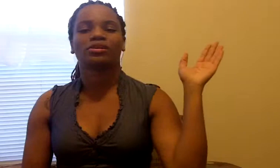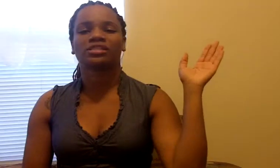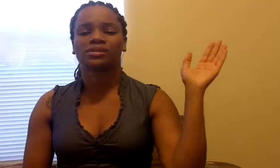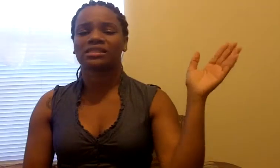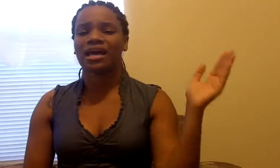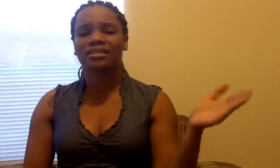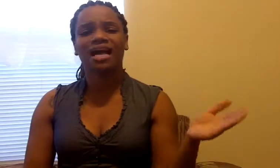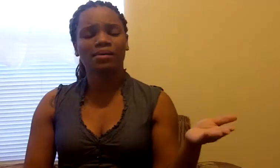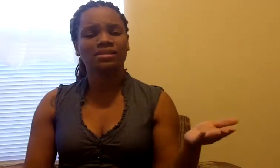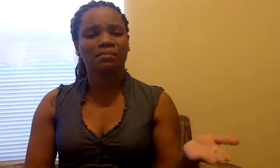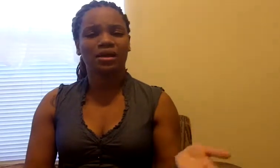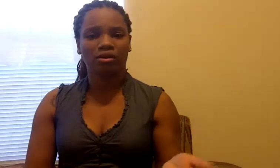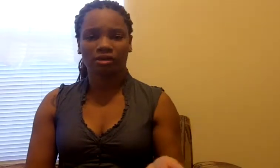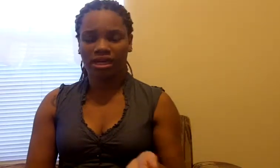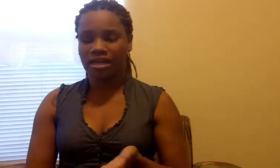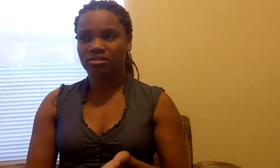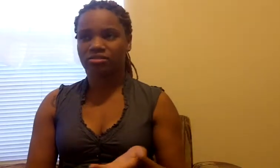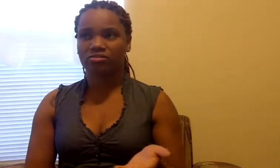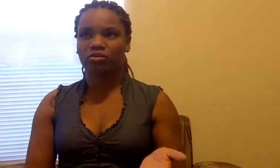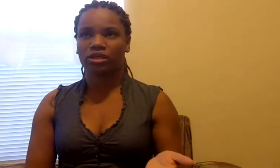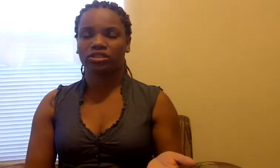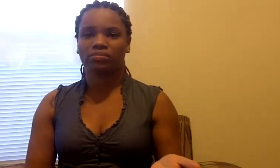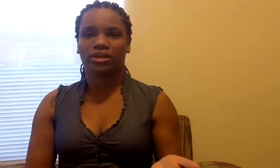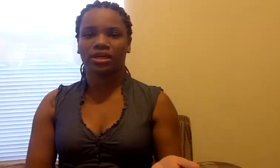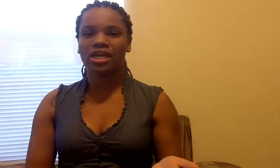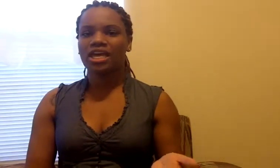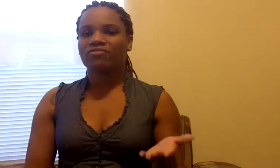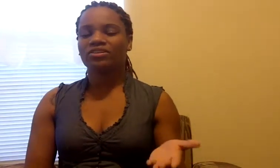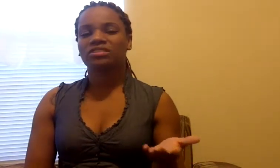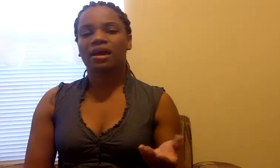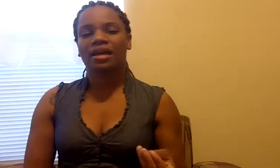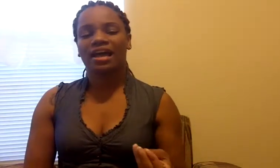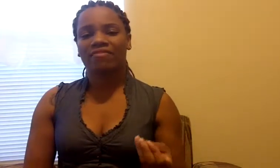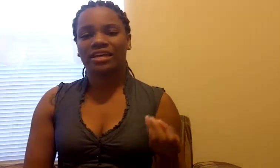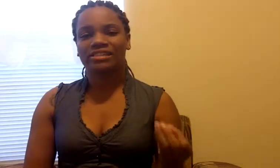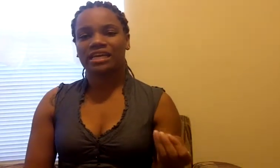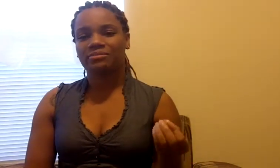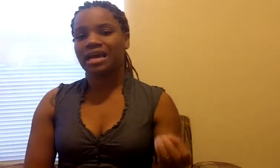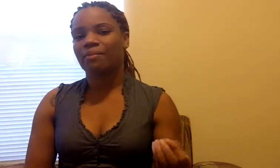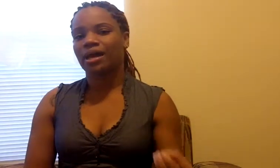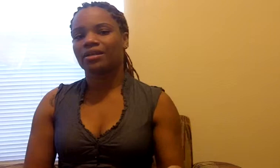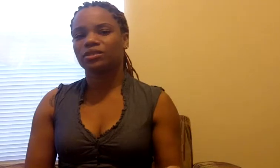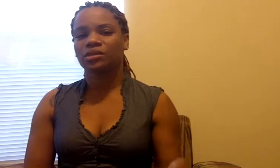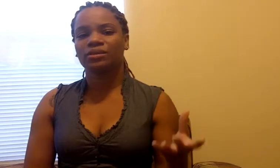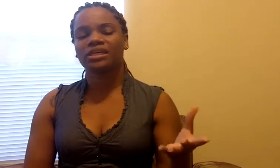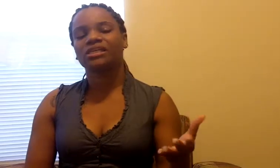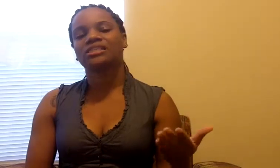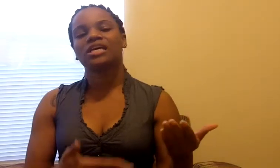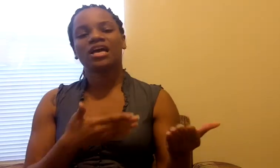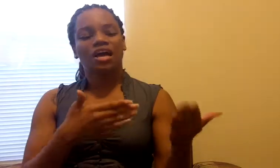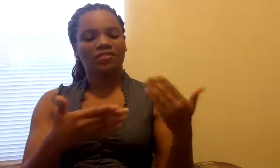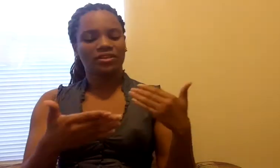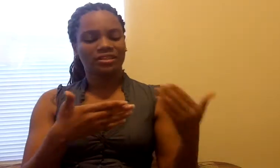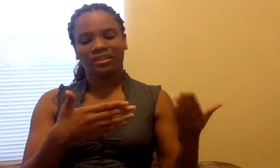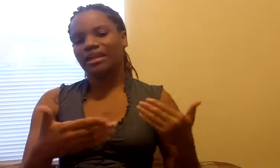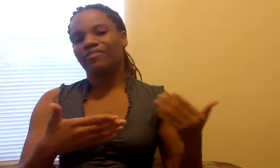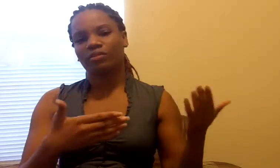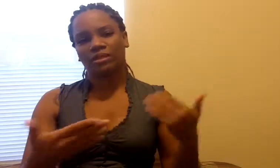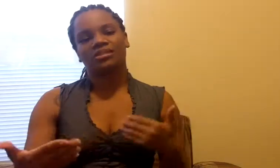questions, because a lot of times they may know the answer to a question, but they just might not have that same time allotted to them because of the delay from the